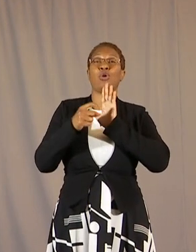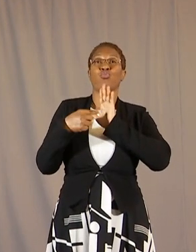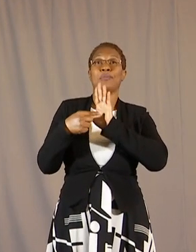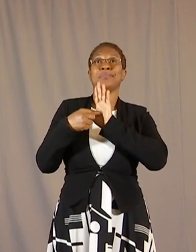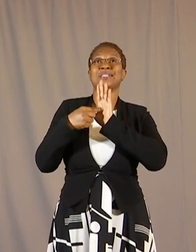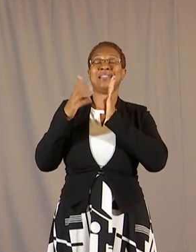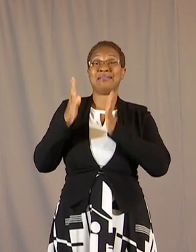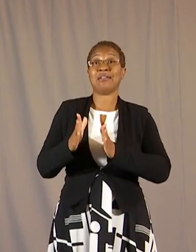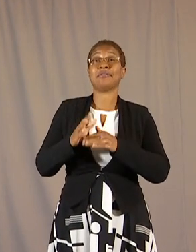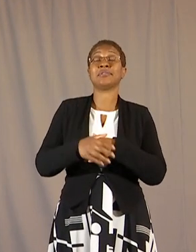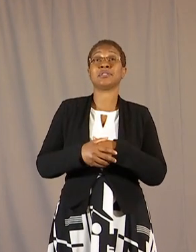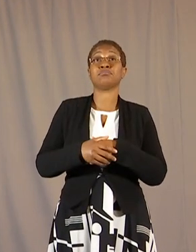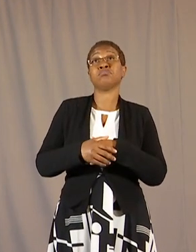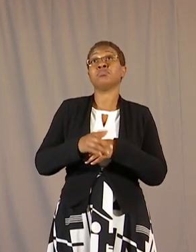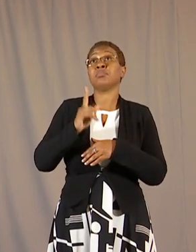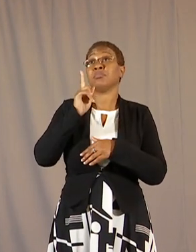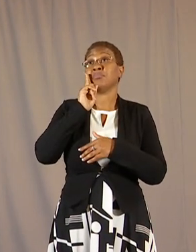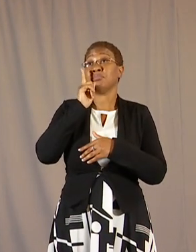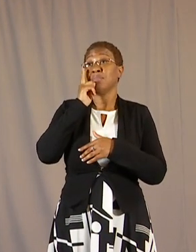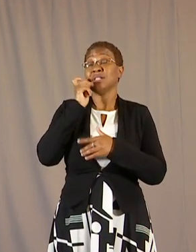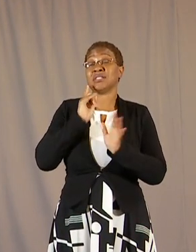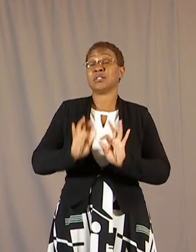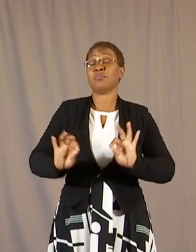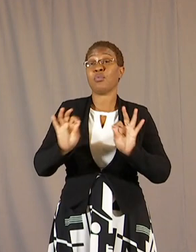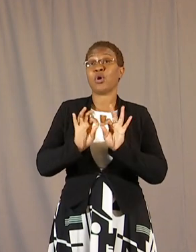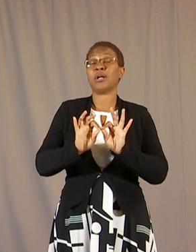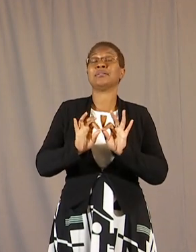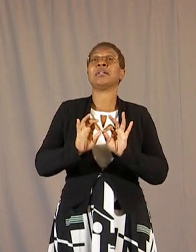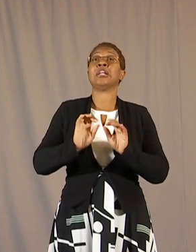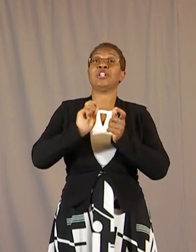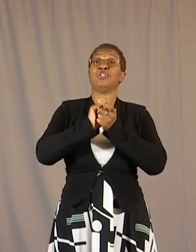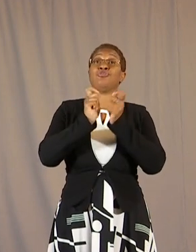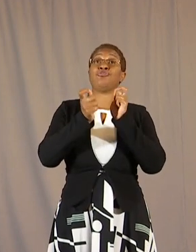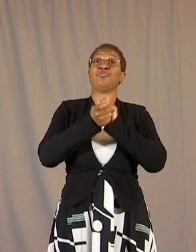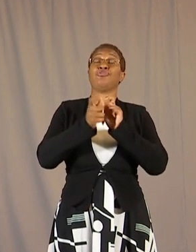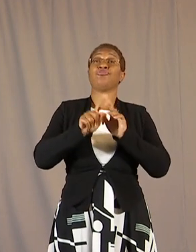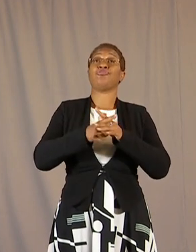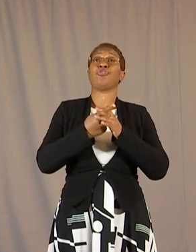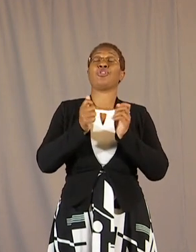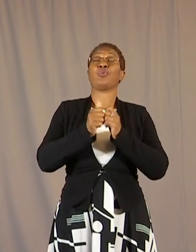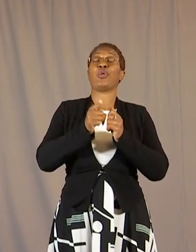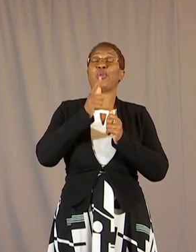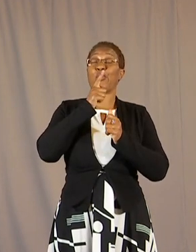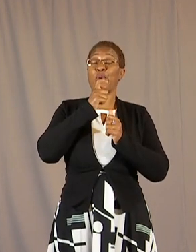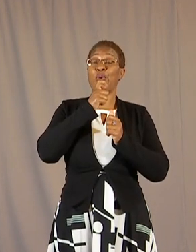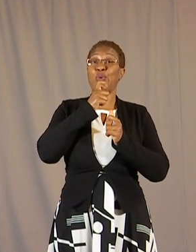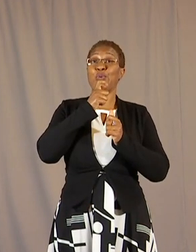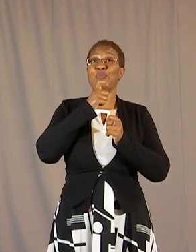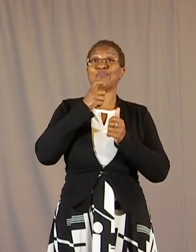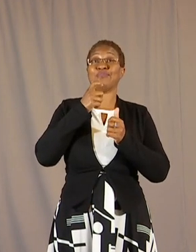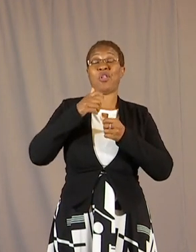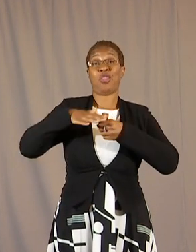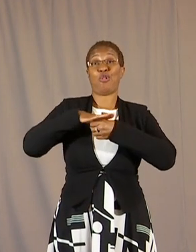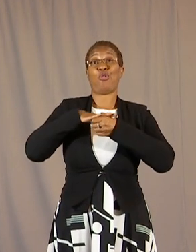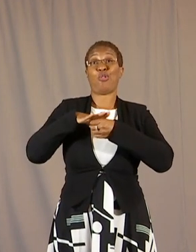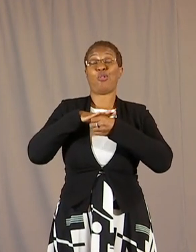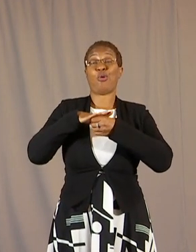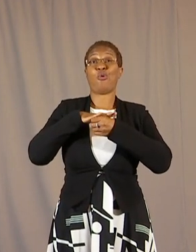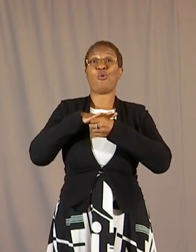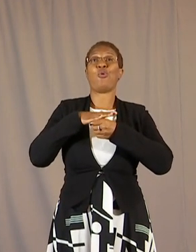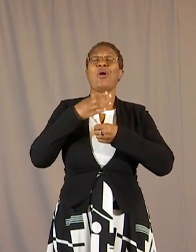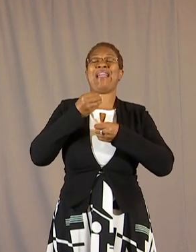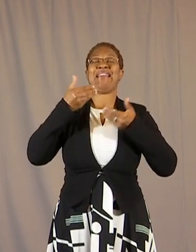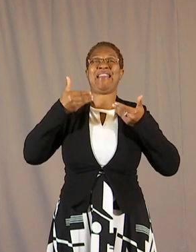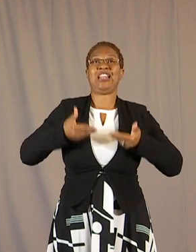change starts at the individual level. Yes. And so it's up to us individually to take the initiative to drive